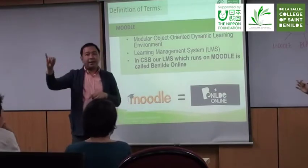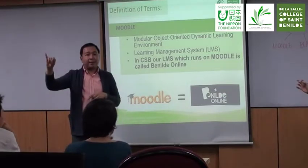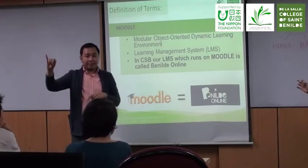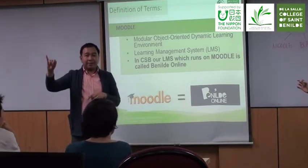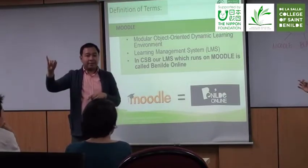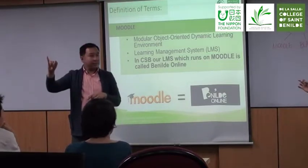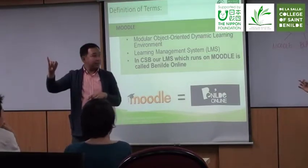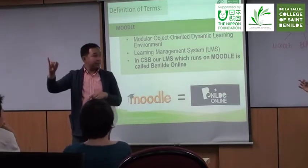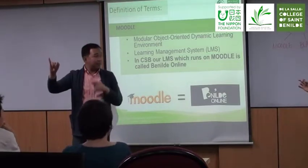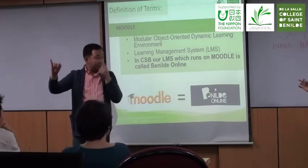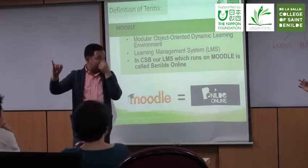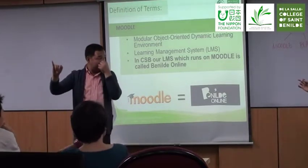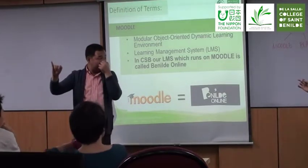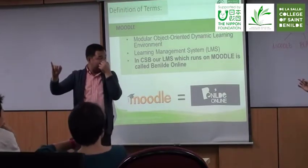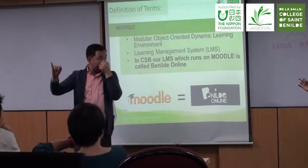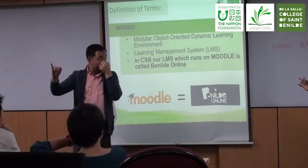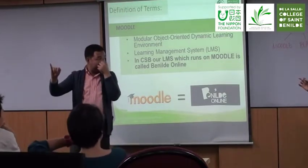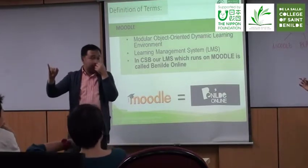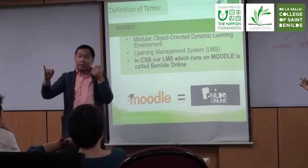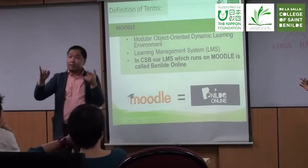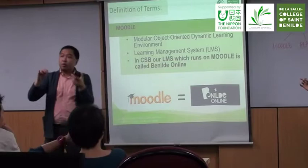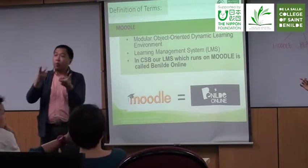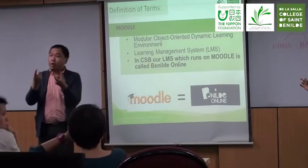They host.